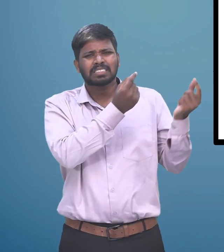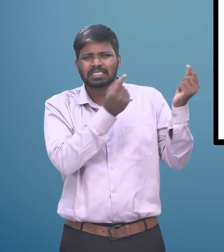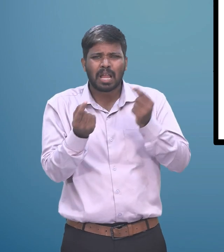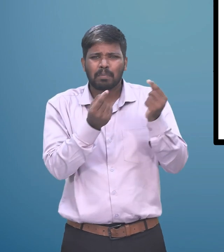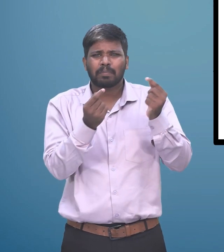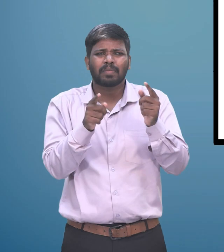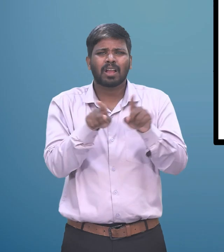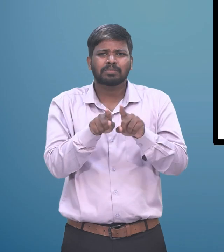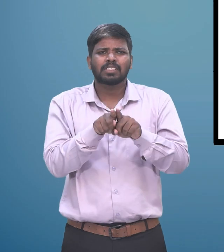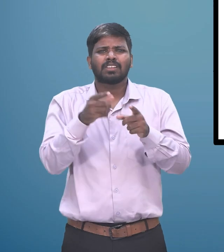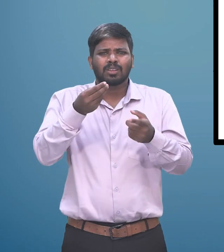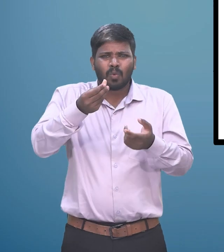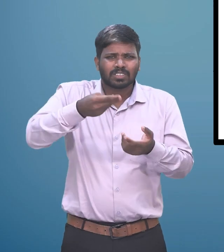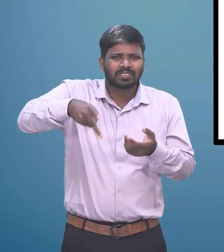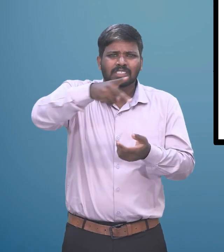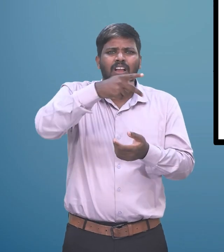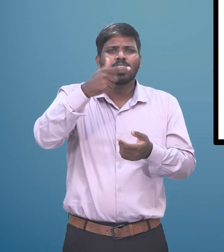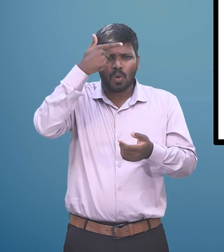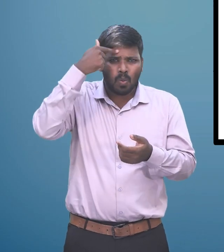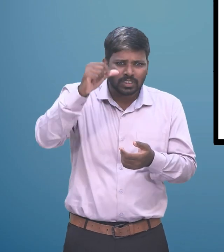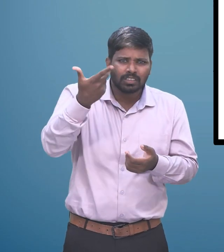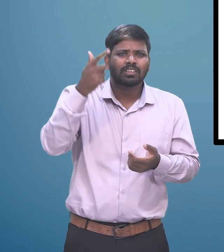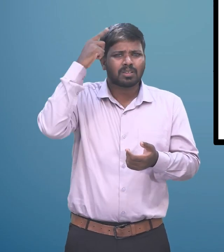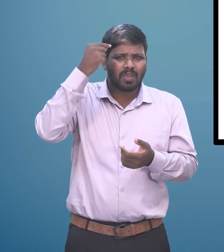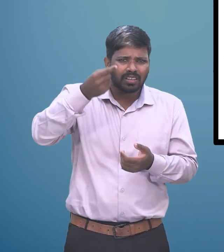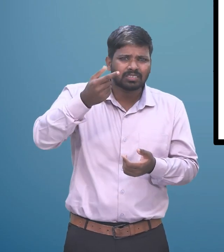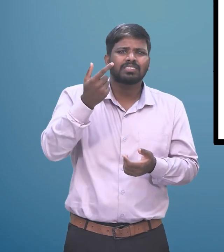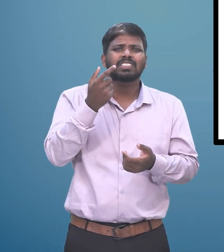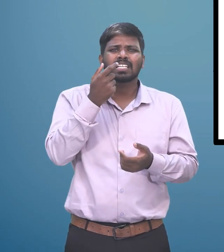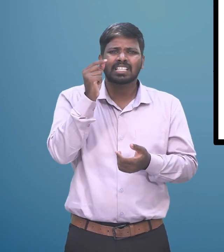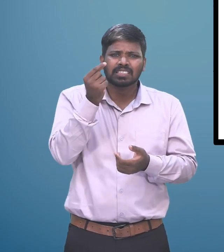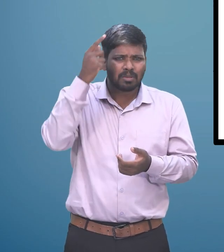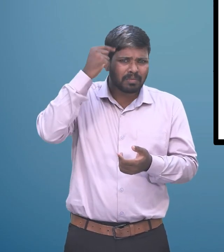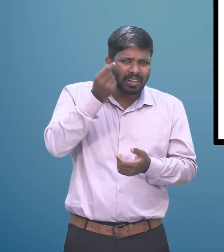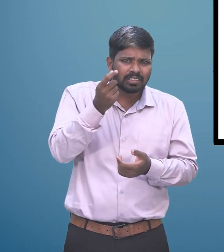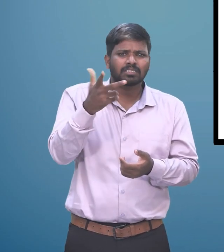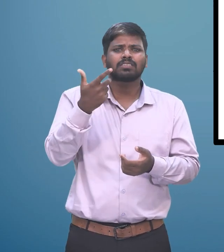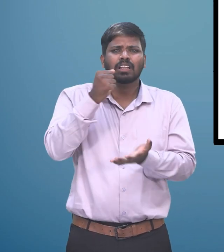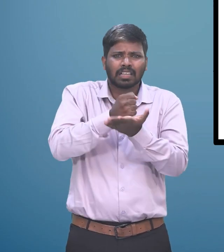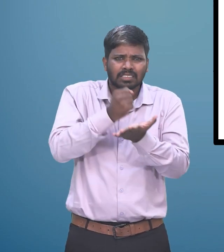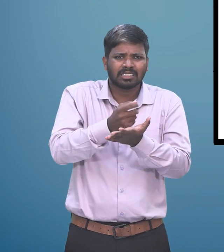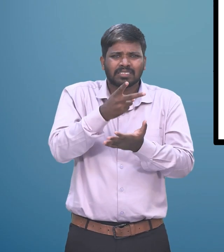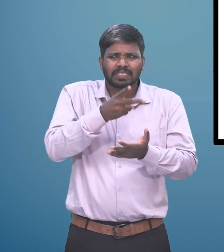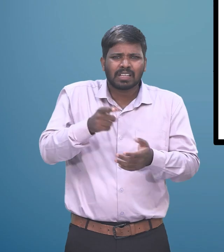Similarly, some common spices such as turmeric, cumin, cardamom and ginger are also used throughout the